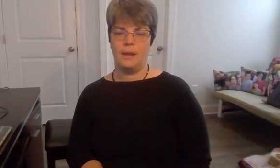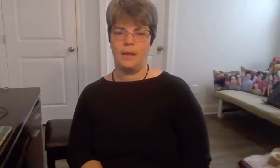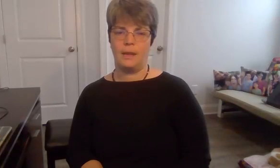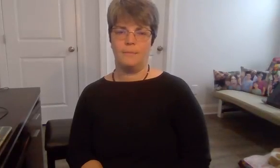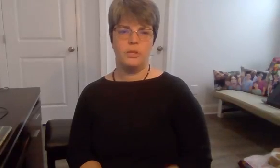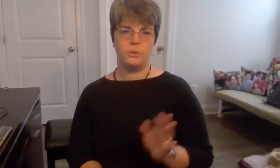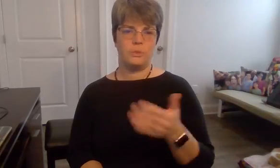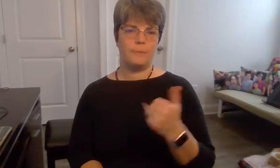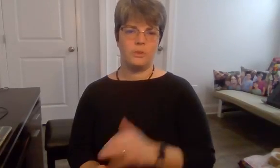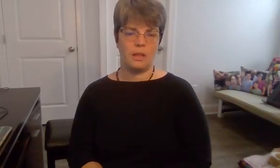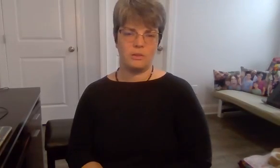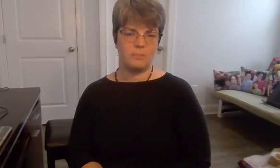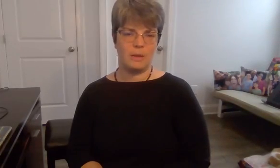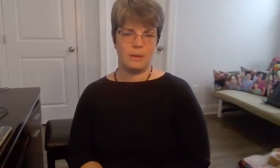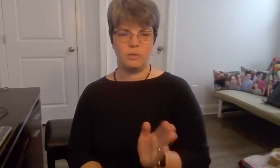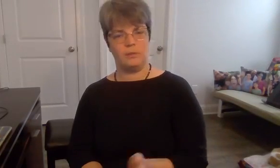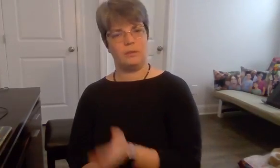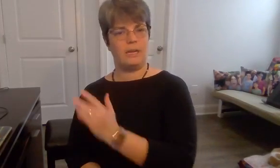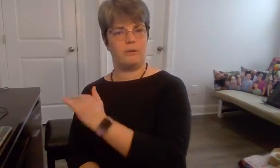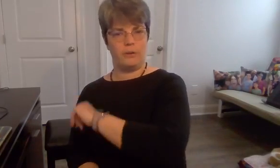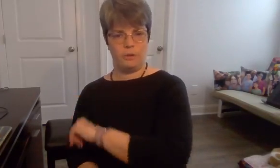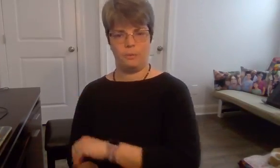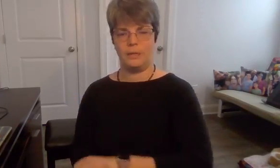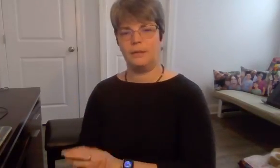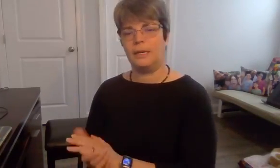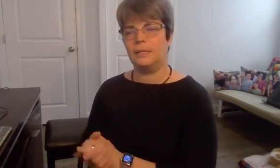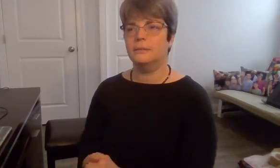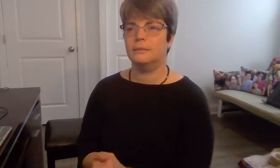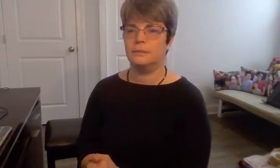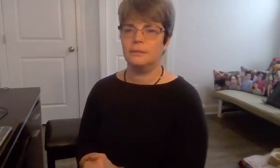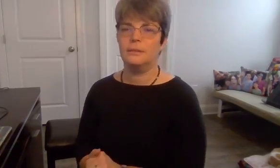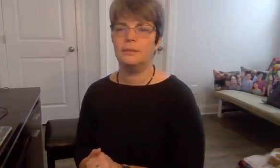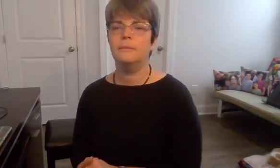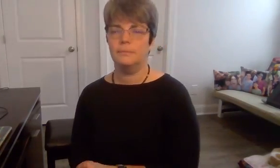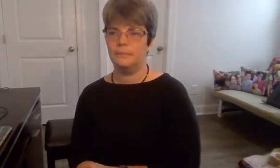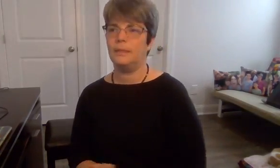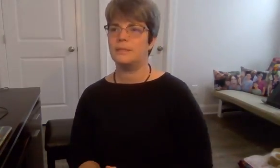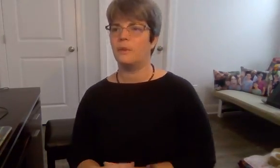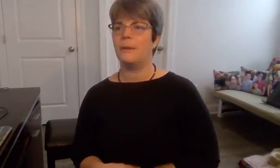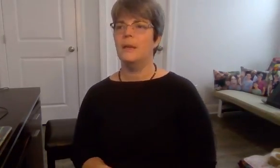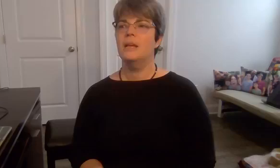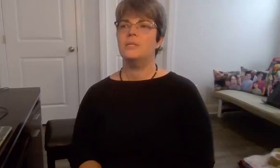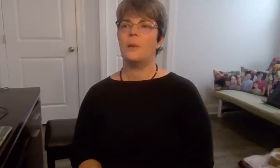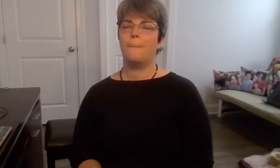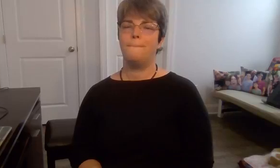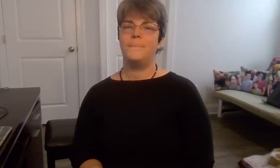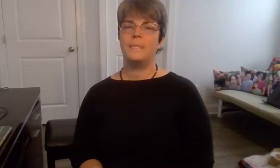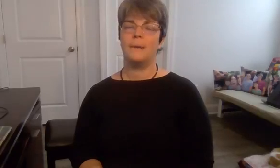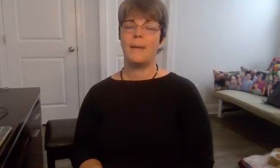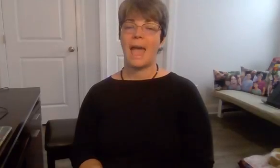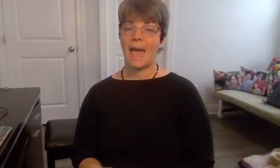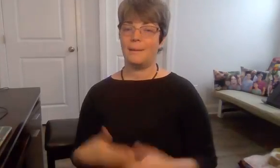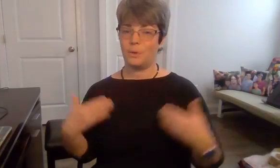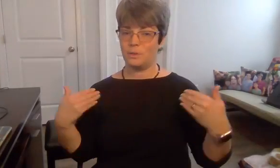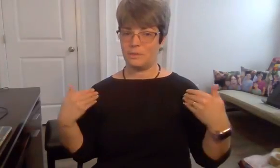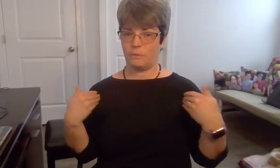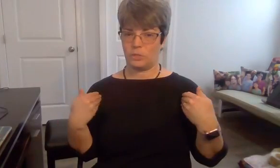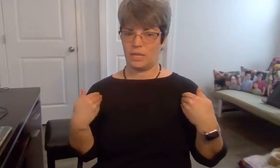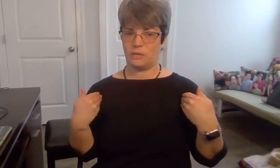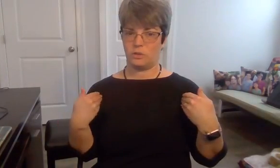Okay. So some of those colors might be useful later for you, but yes. Okay, so some animals, if you put your hands on your